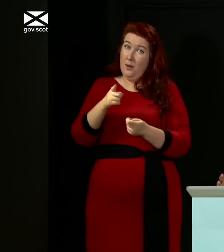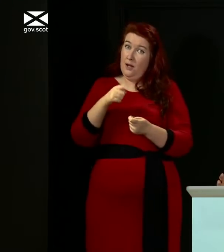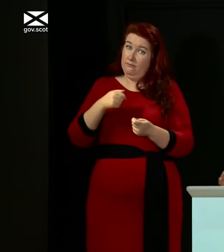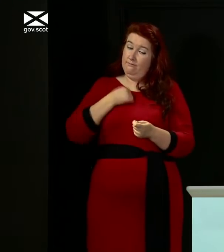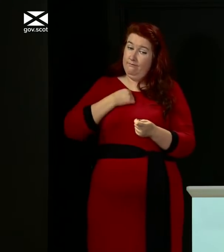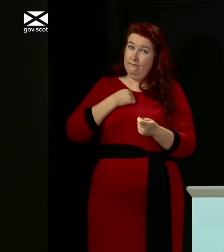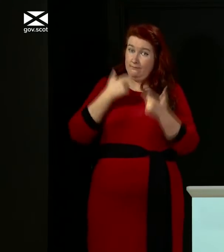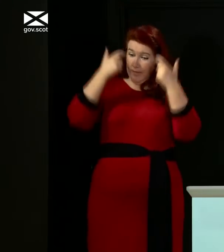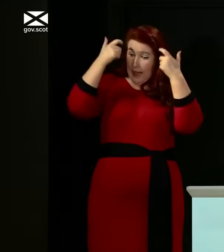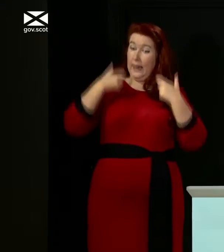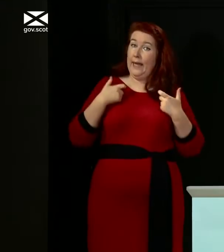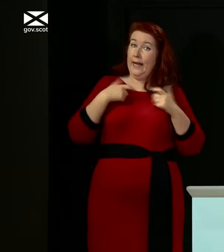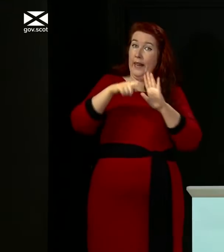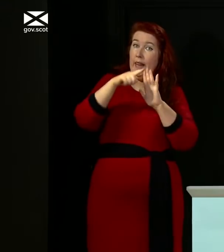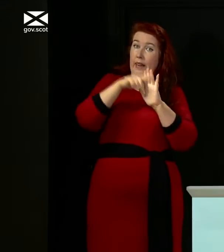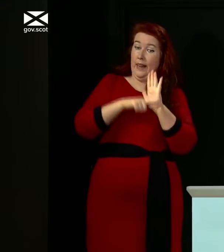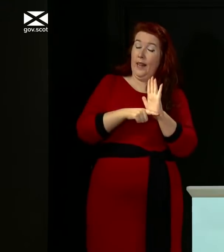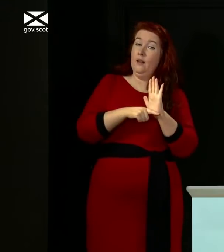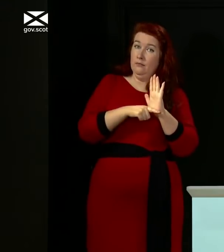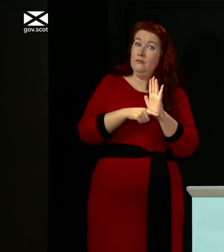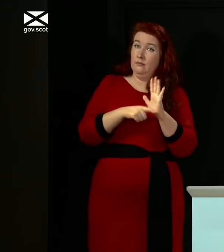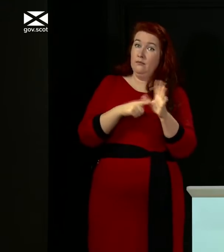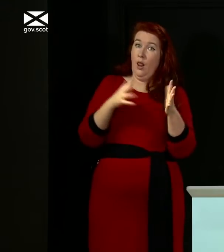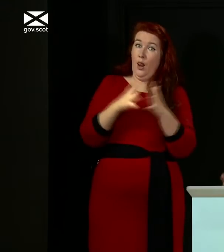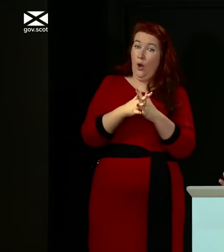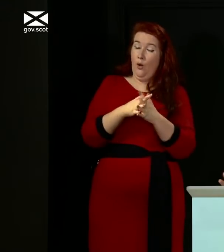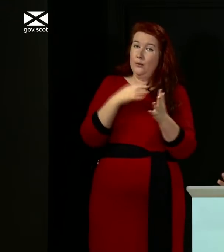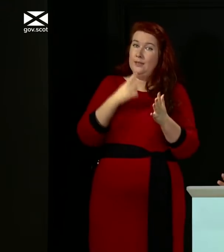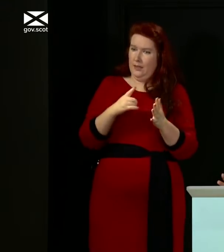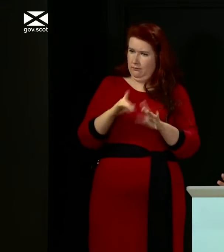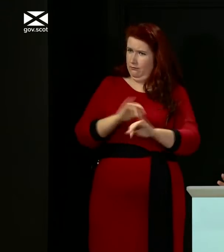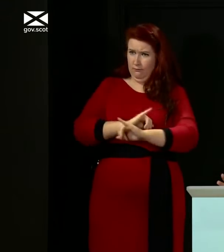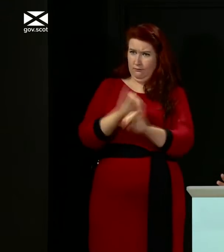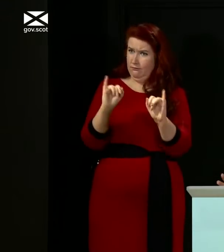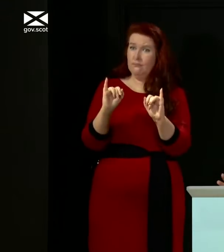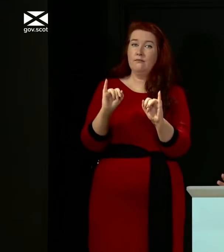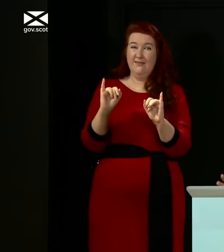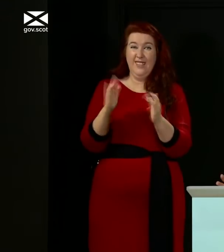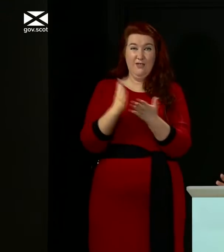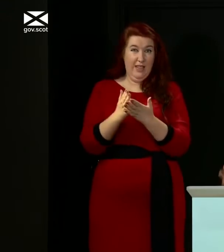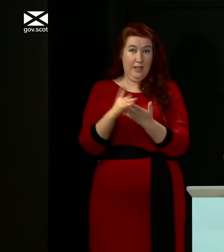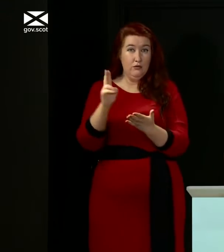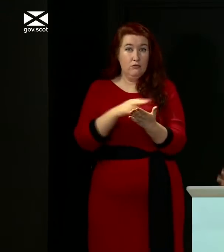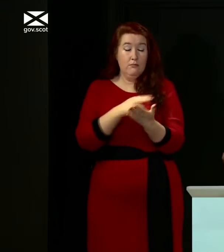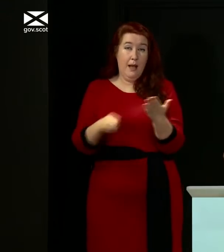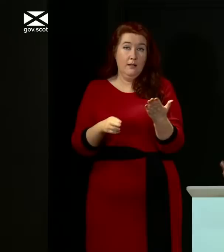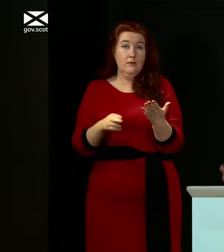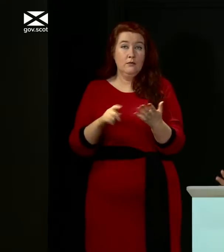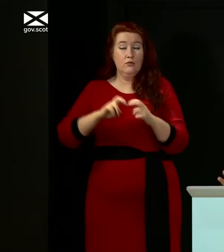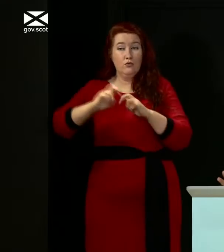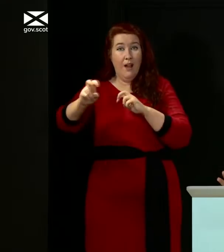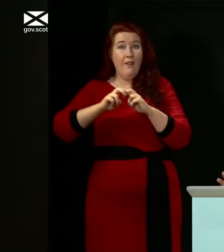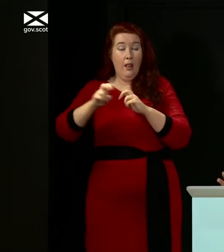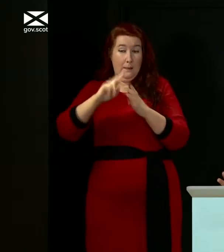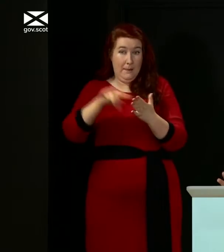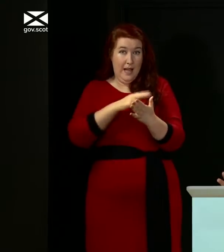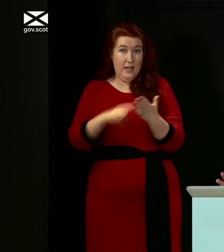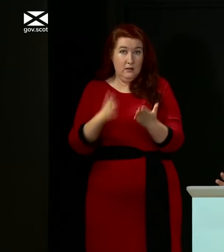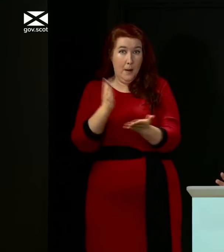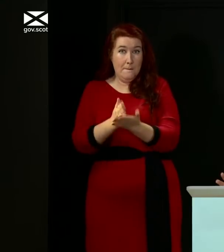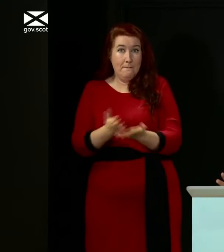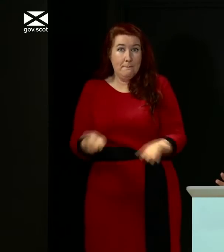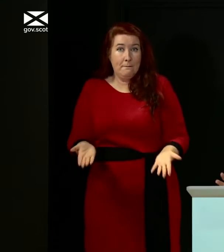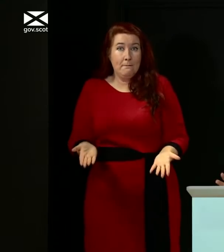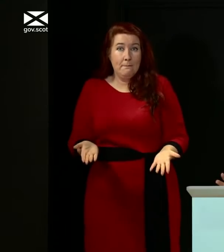position. We have effectively said, travel is banned, and that is a message that I